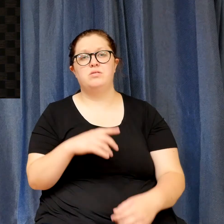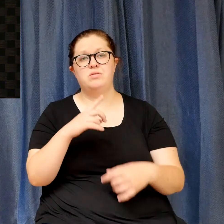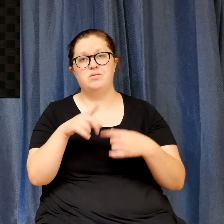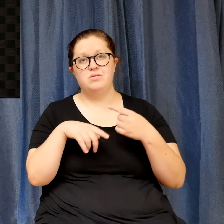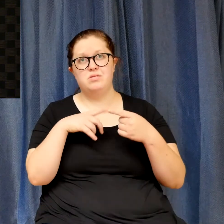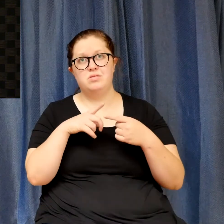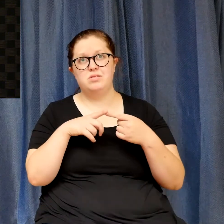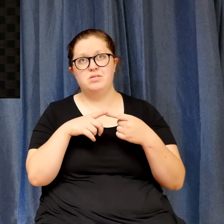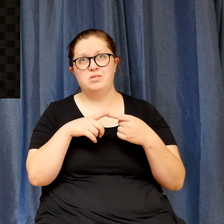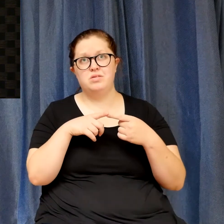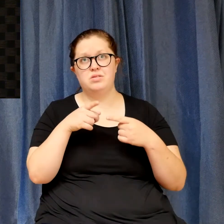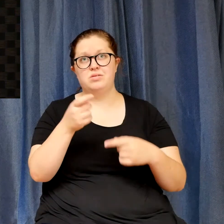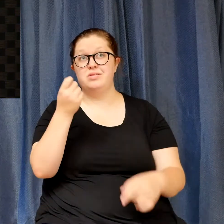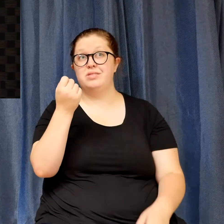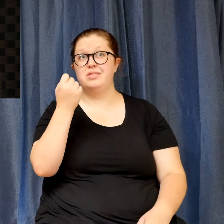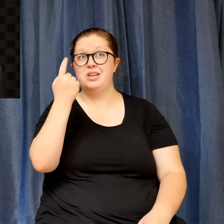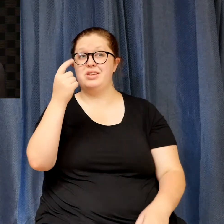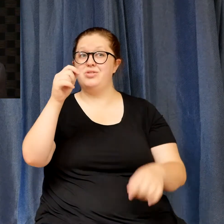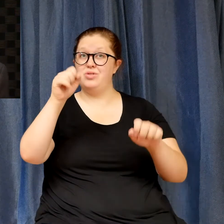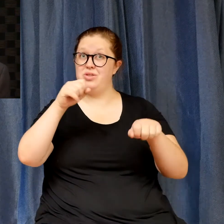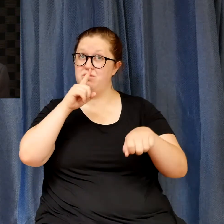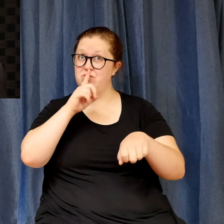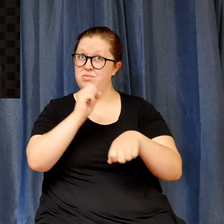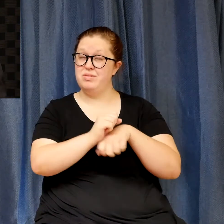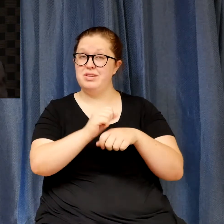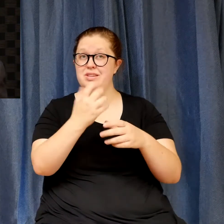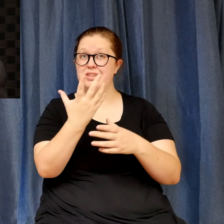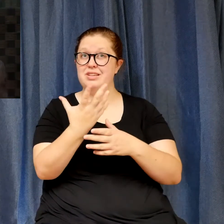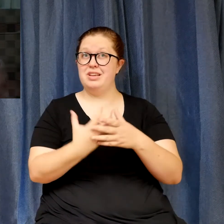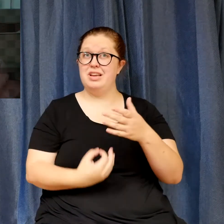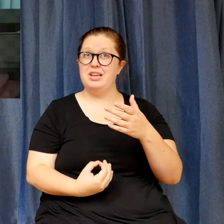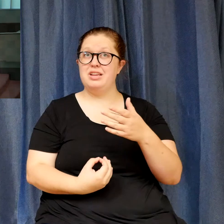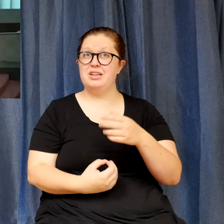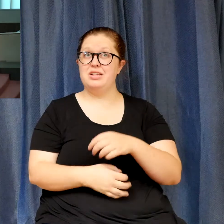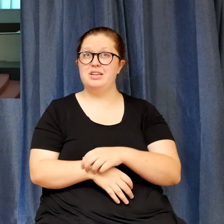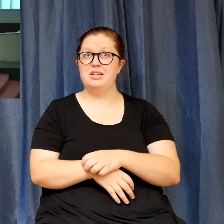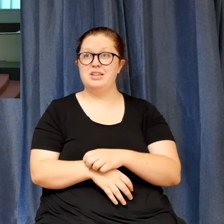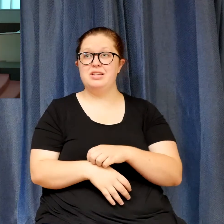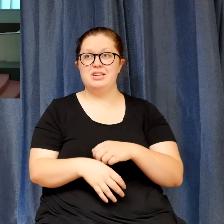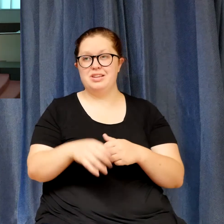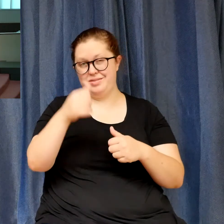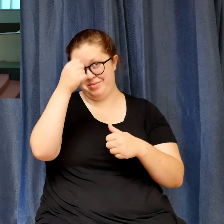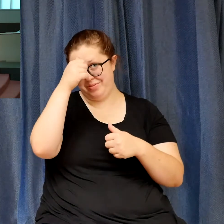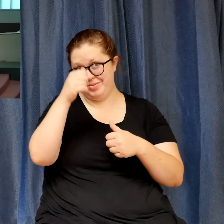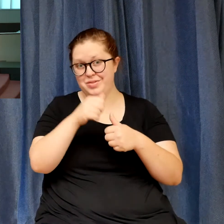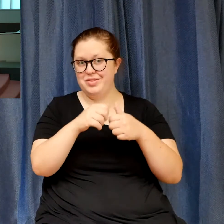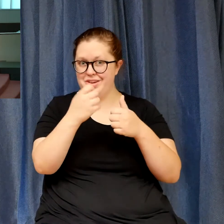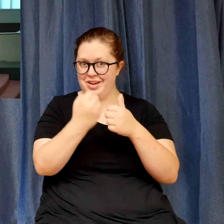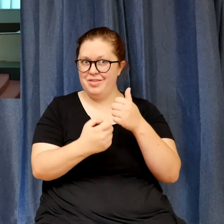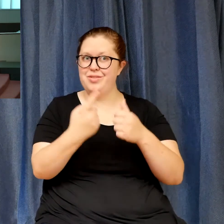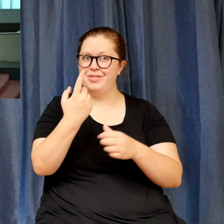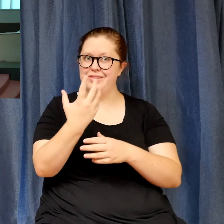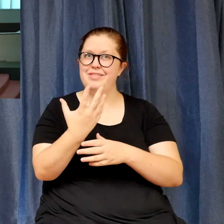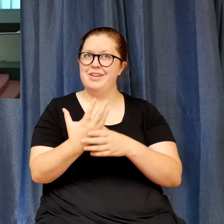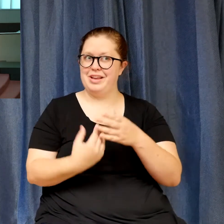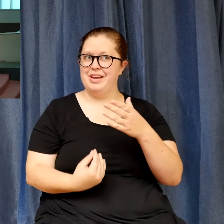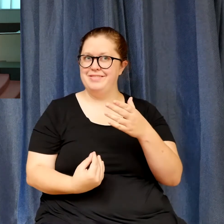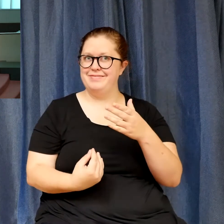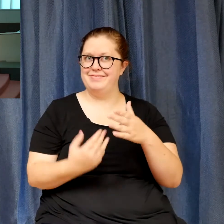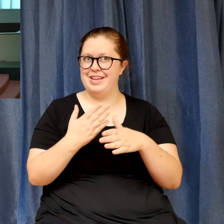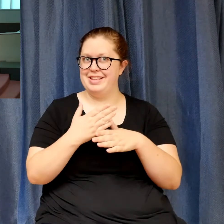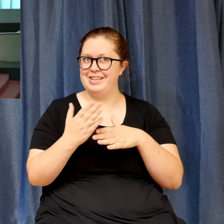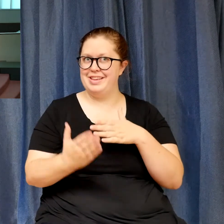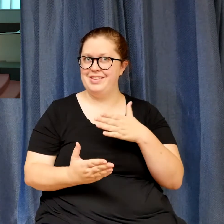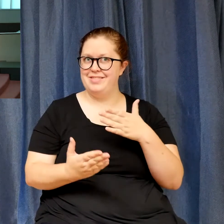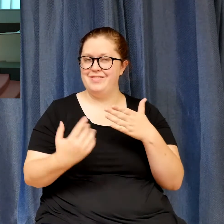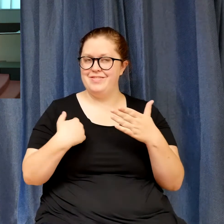of the realization that you could actually die, and by the way, nobody's getting out of life alive. You all know that, right?